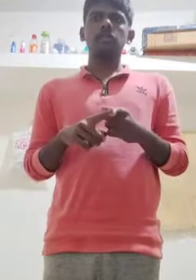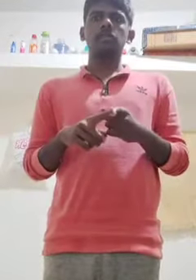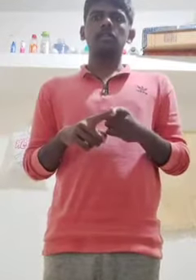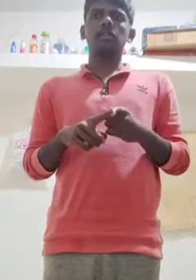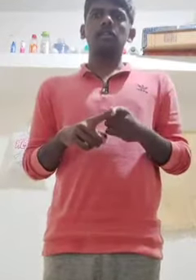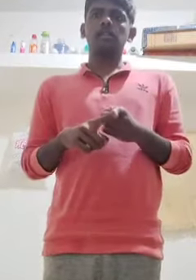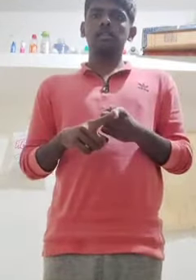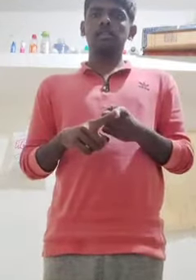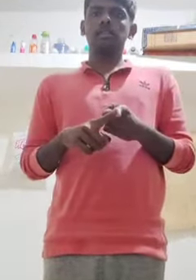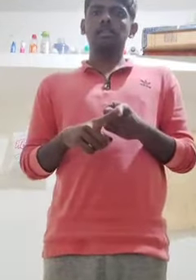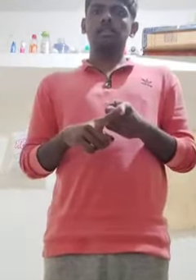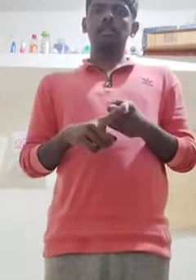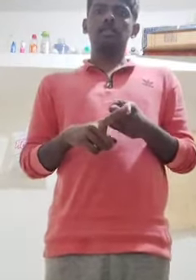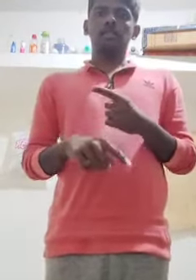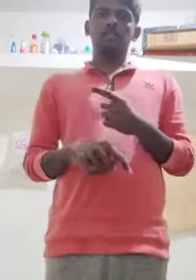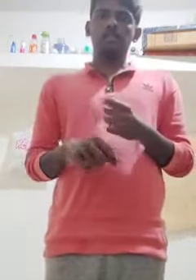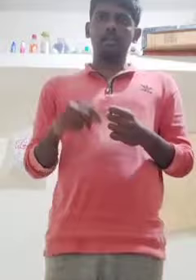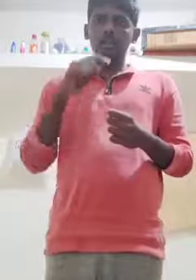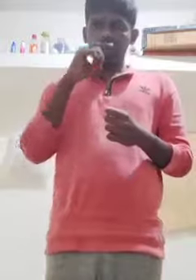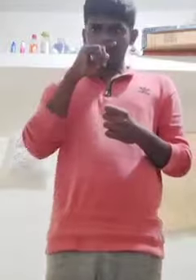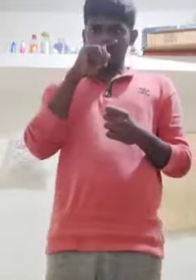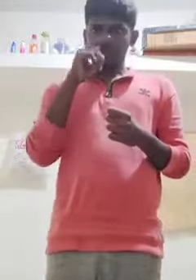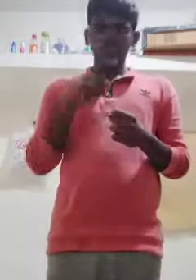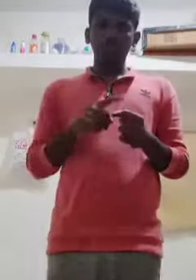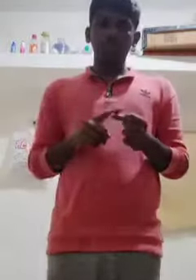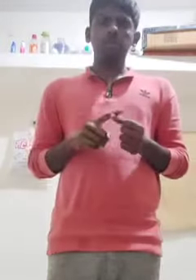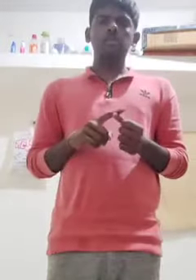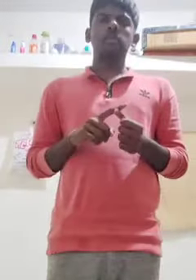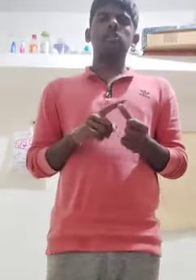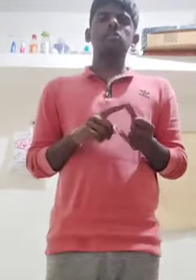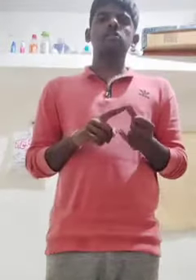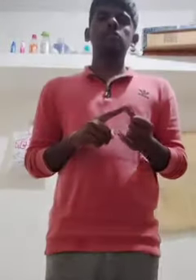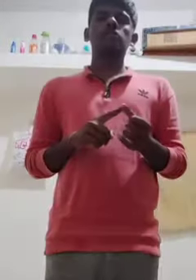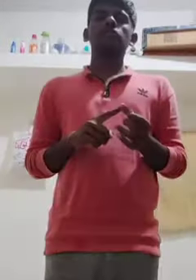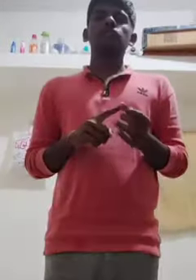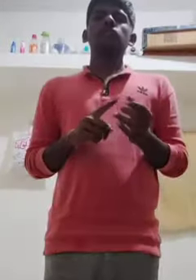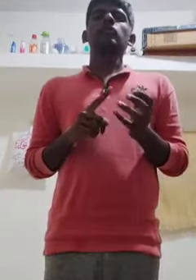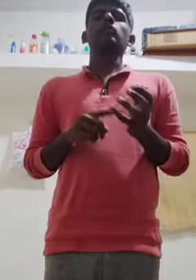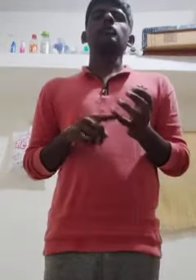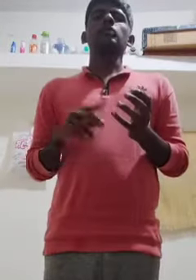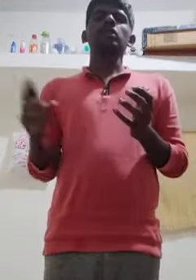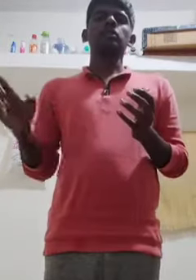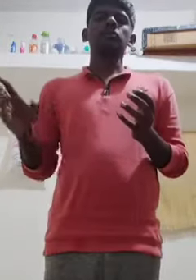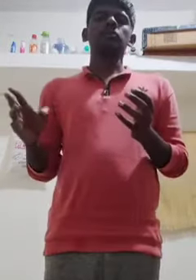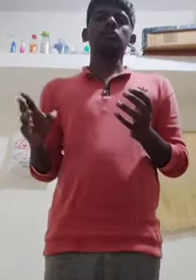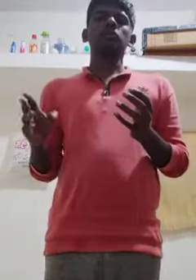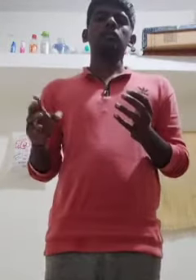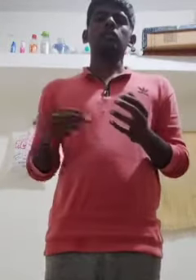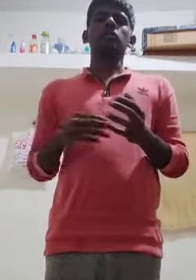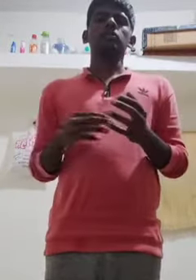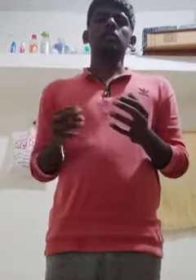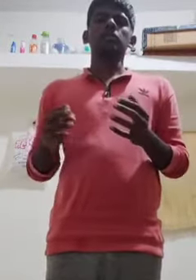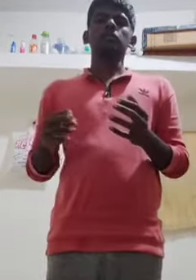in next int is there. Okay, so as you know, print method is used to print some codes or some